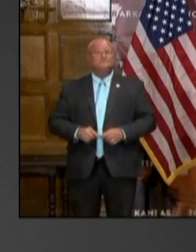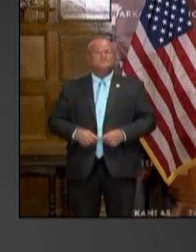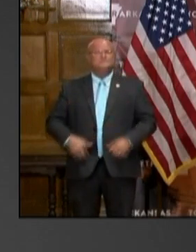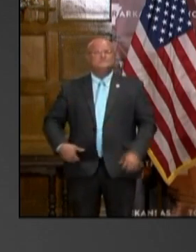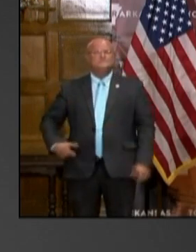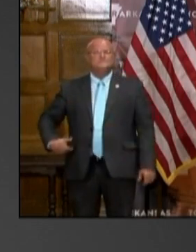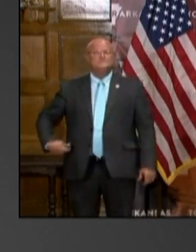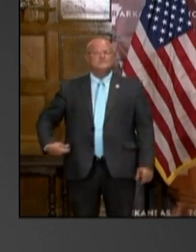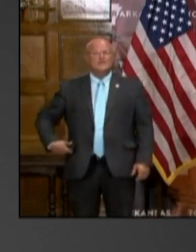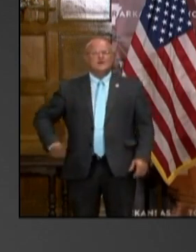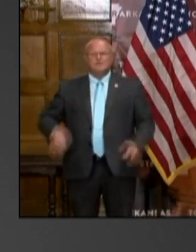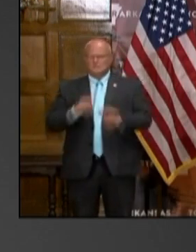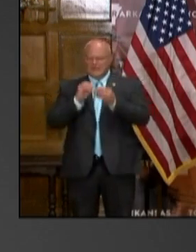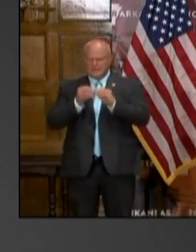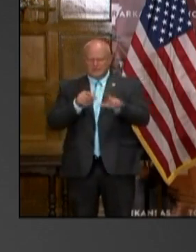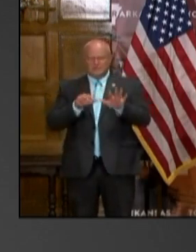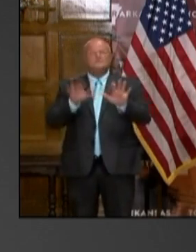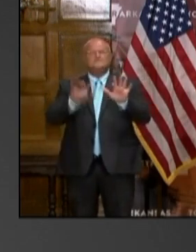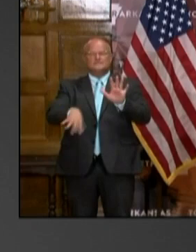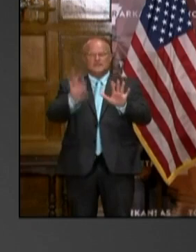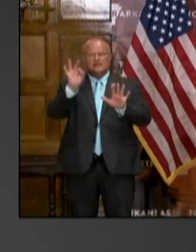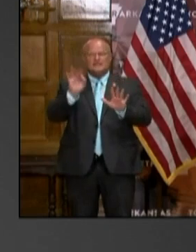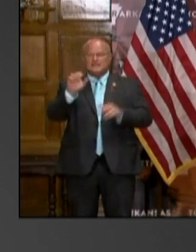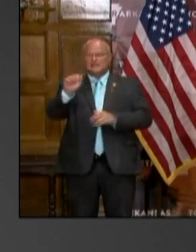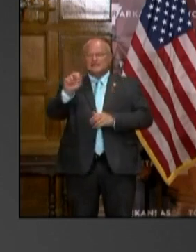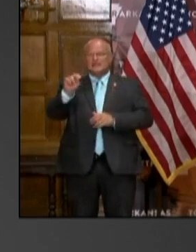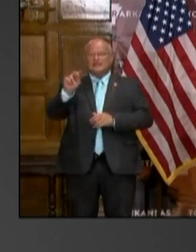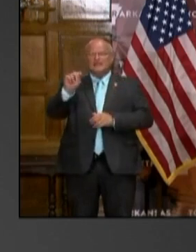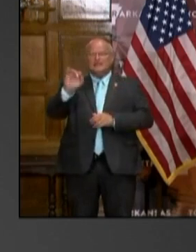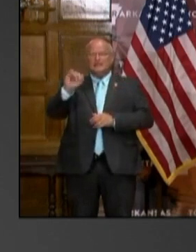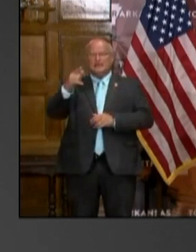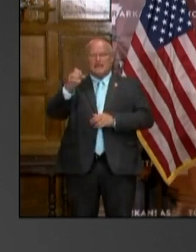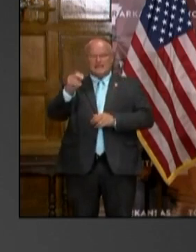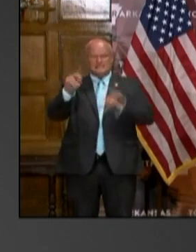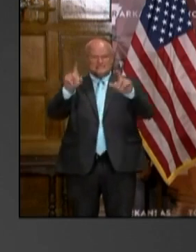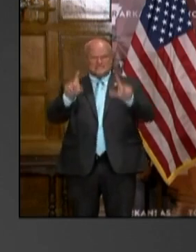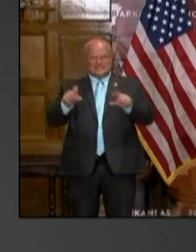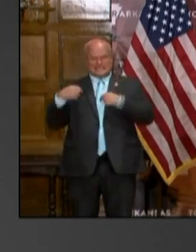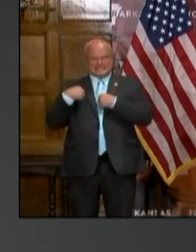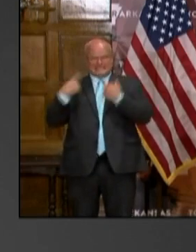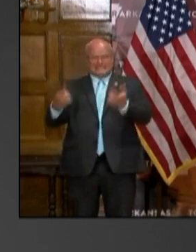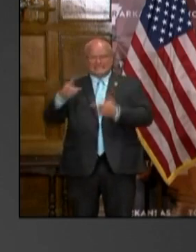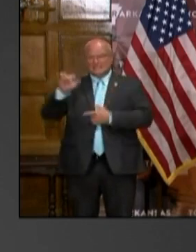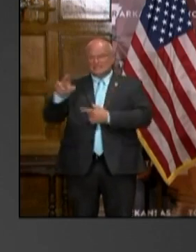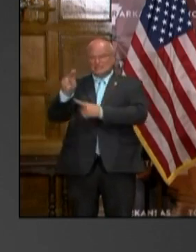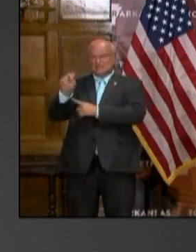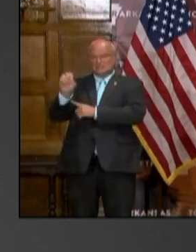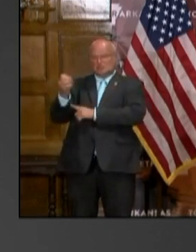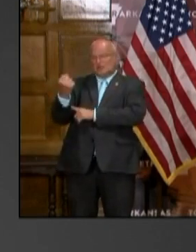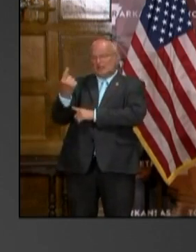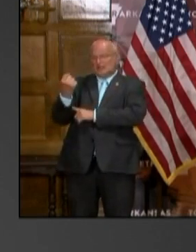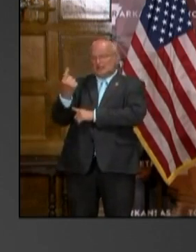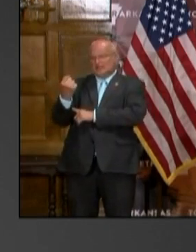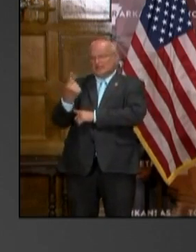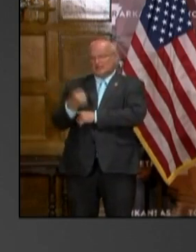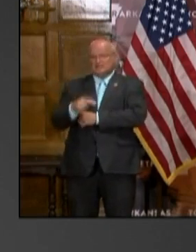was looking for my number here. There it is. So the antigen tests that have been done since June 11th